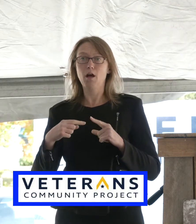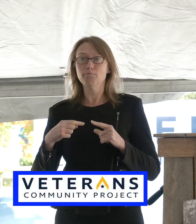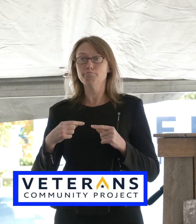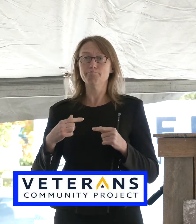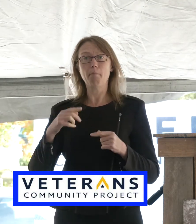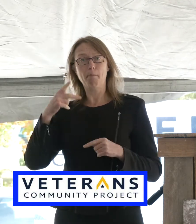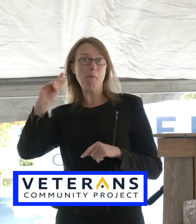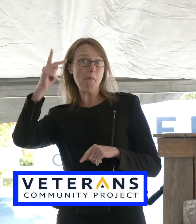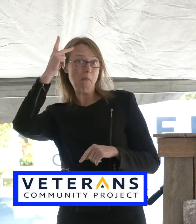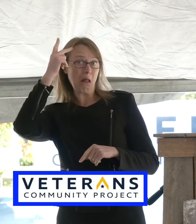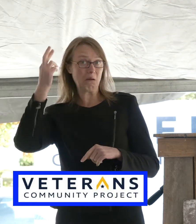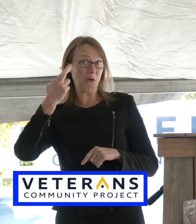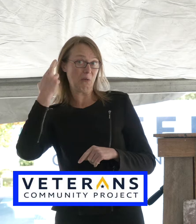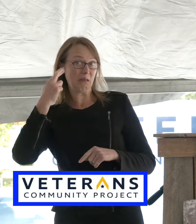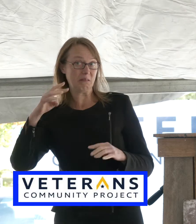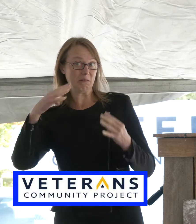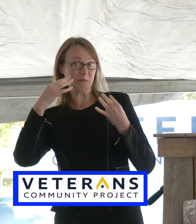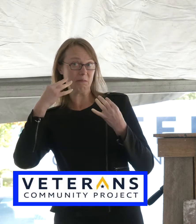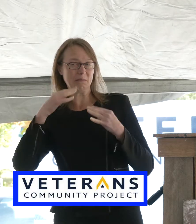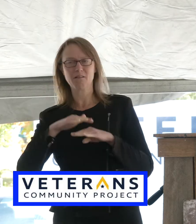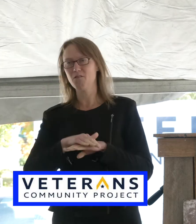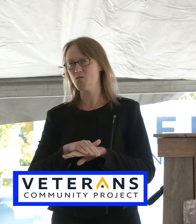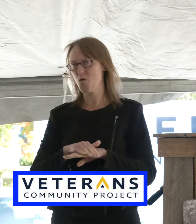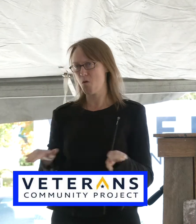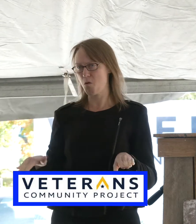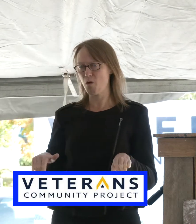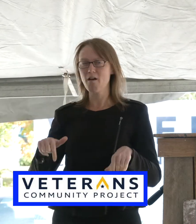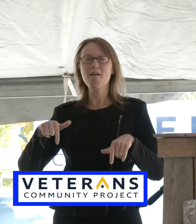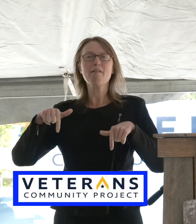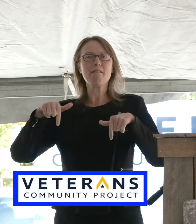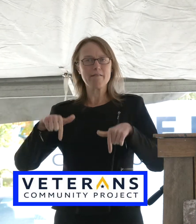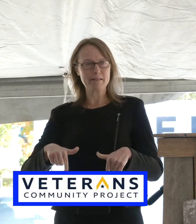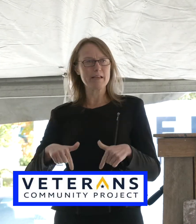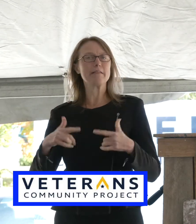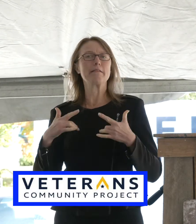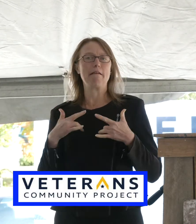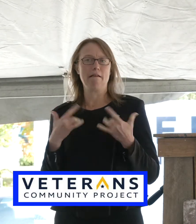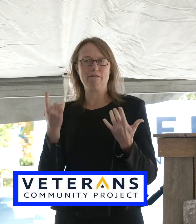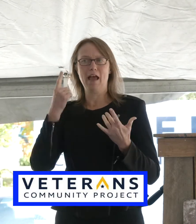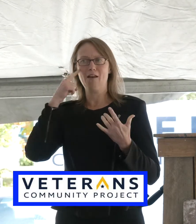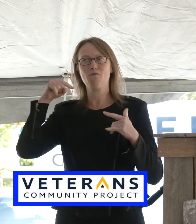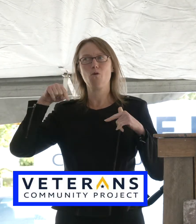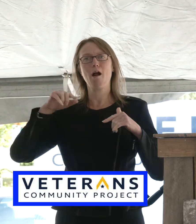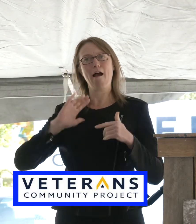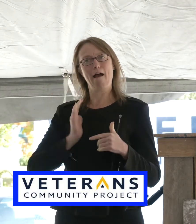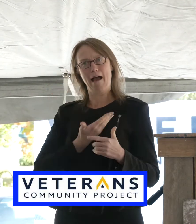every man that served this country to give us all the right to be here today in this street.